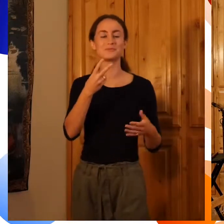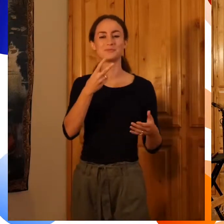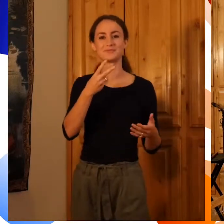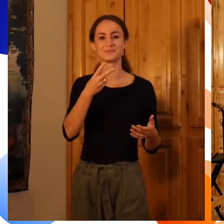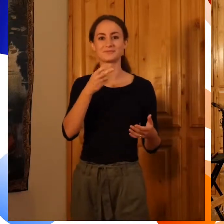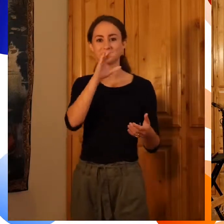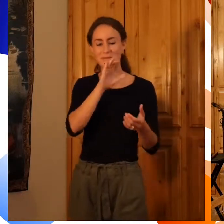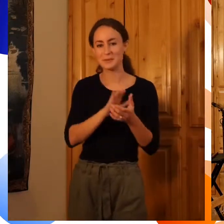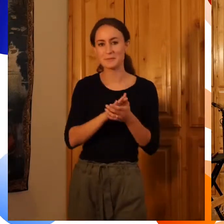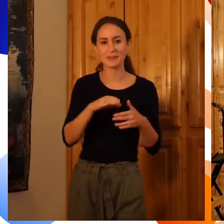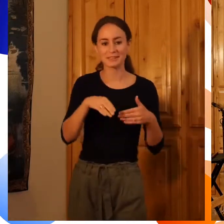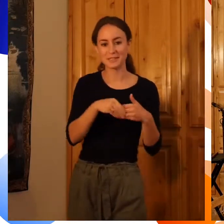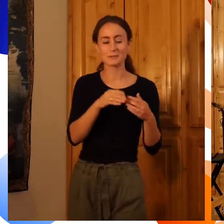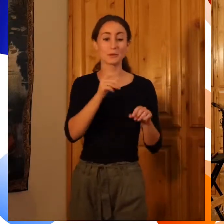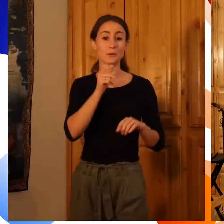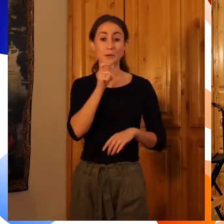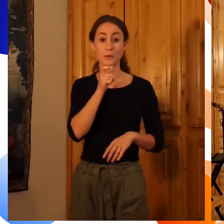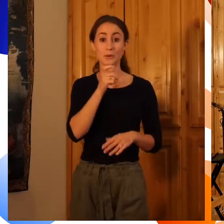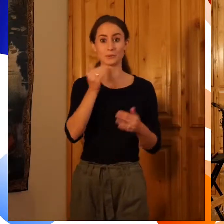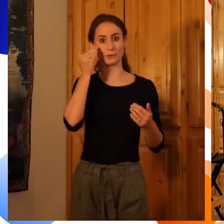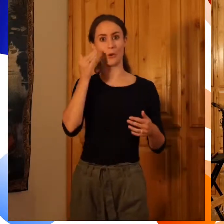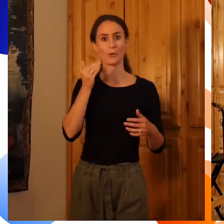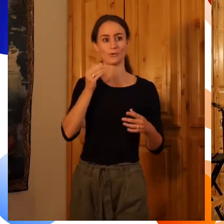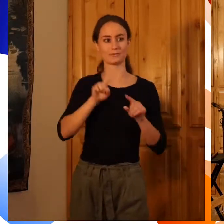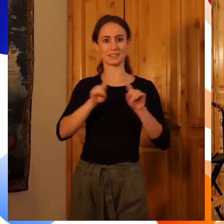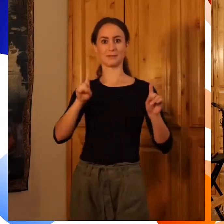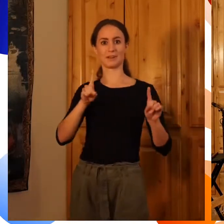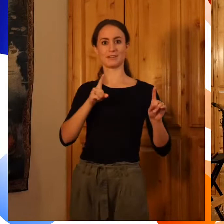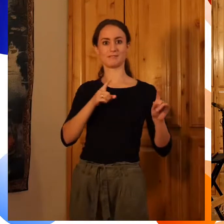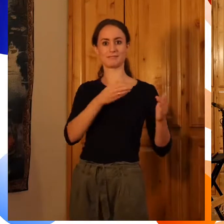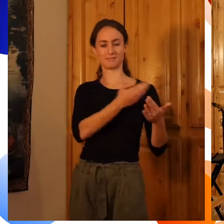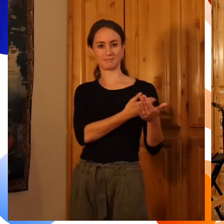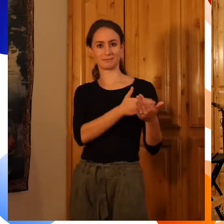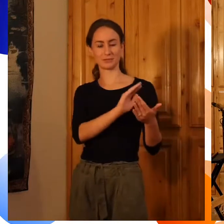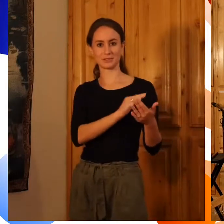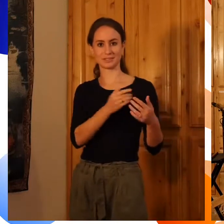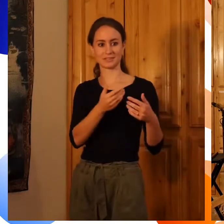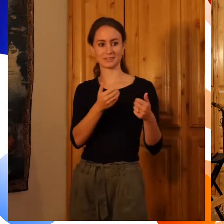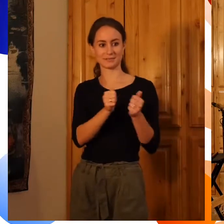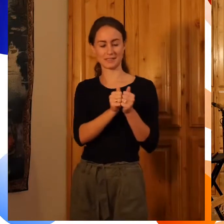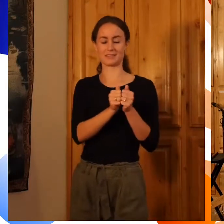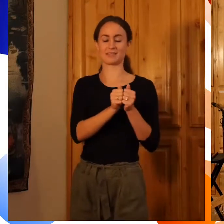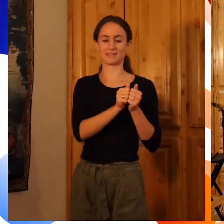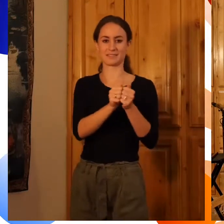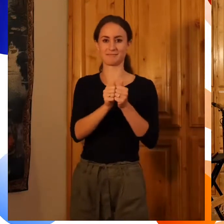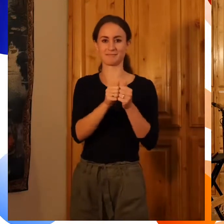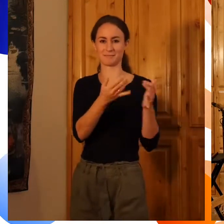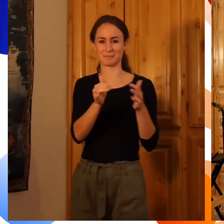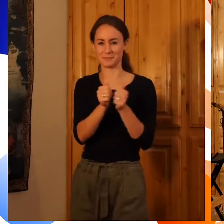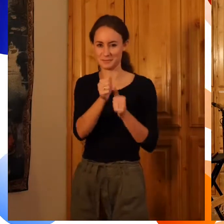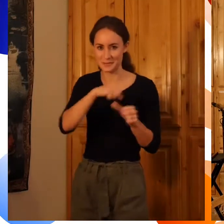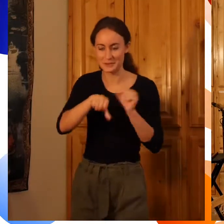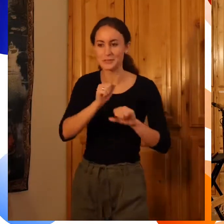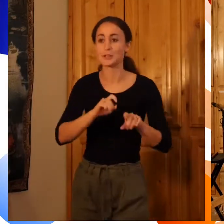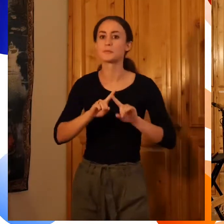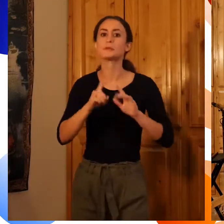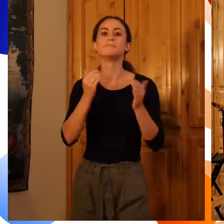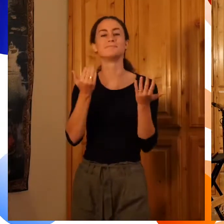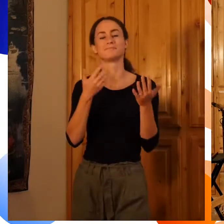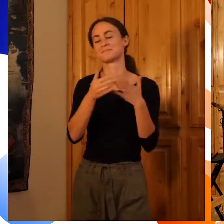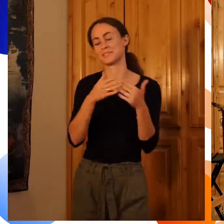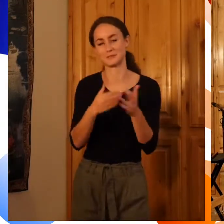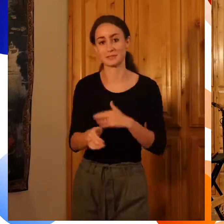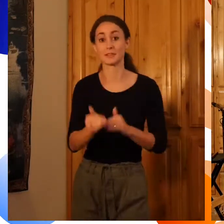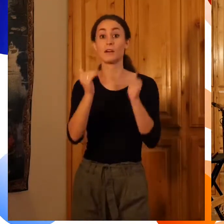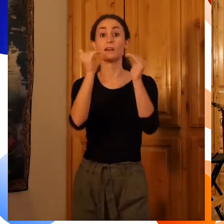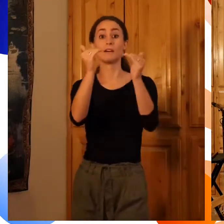handout. Dave does. That he's looked at it. We wrote probably about half of the Celtic handout that's on the website. There's some great resources. There's